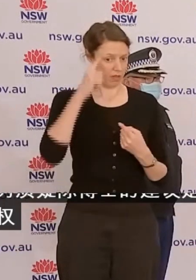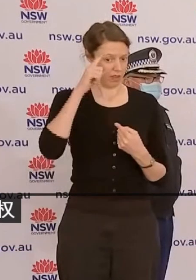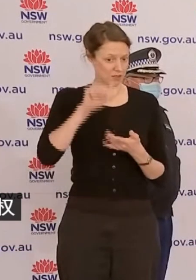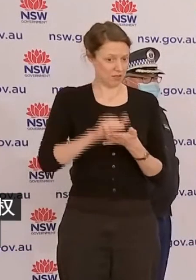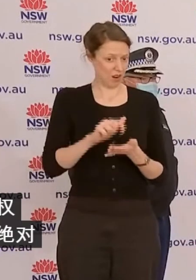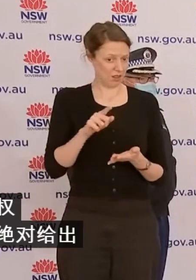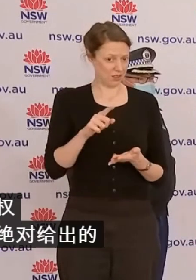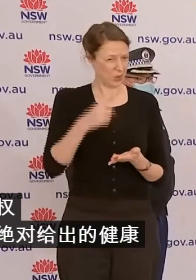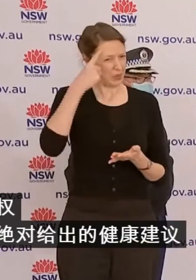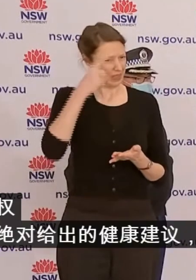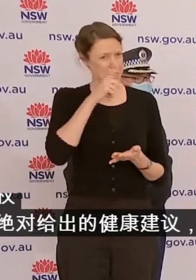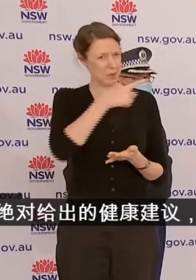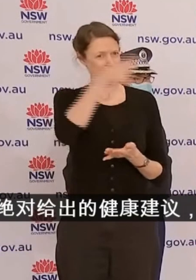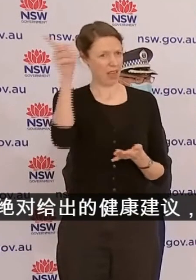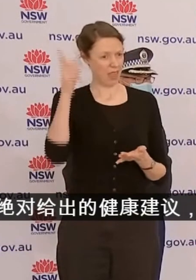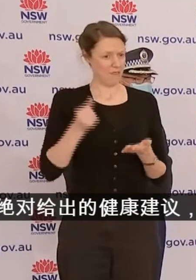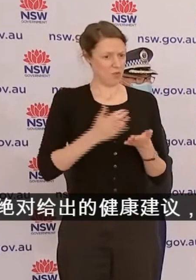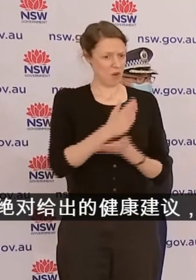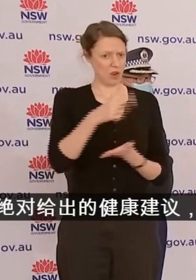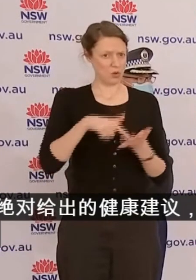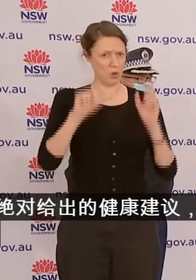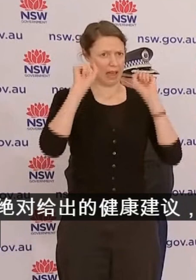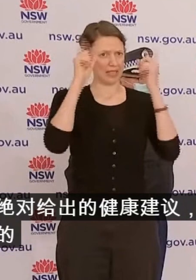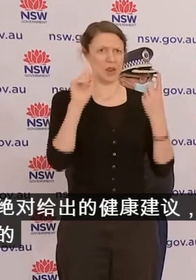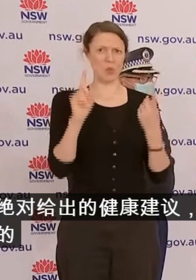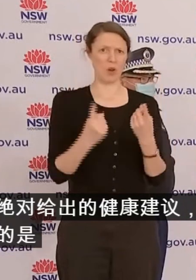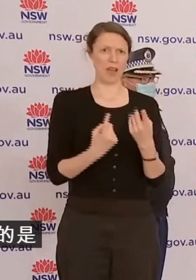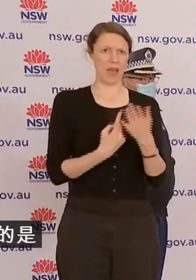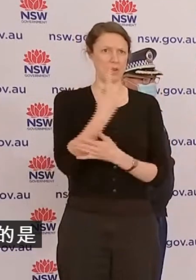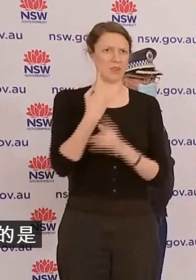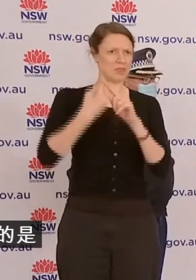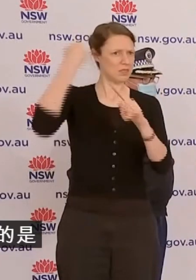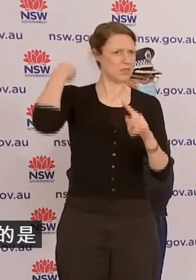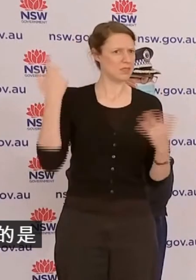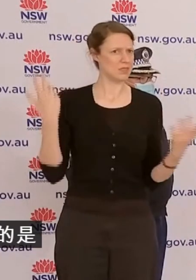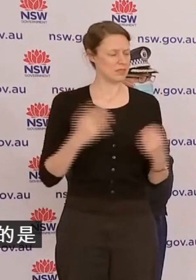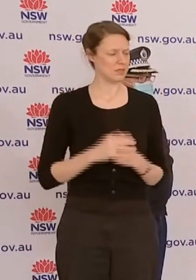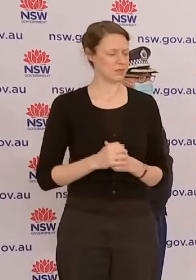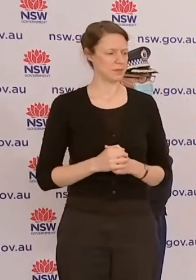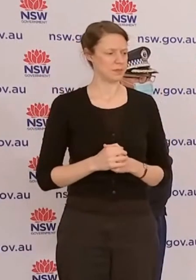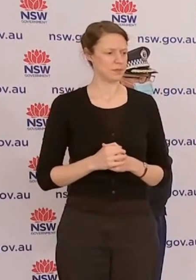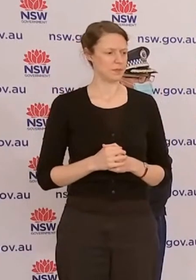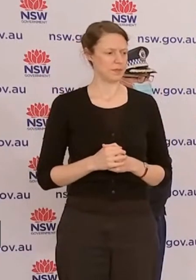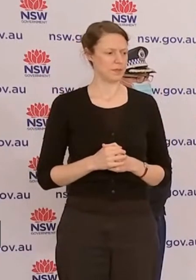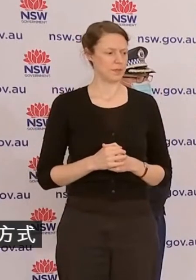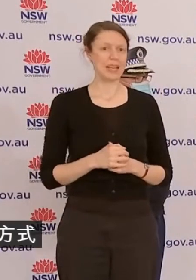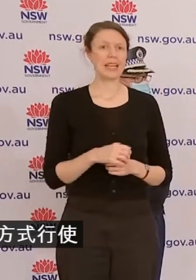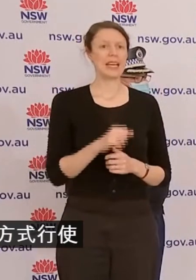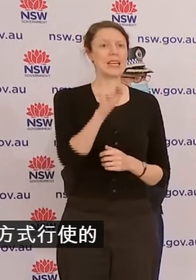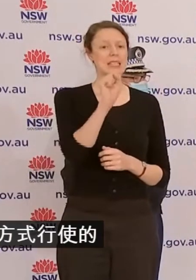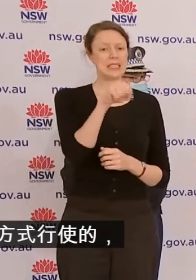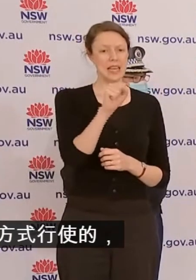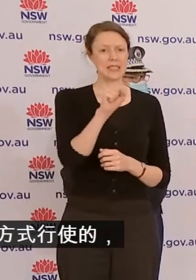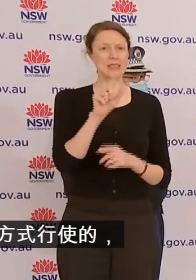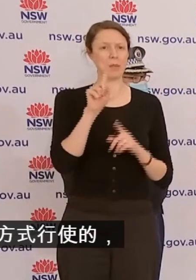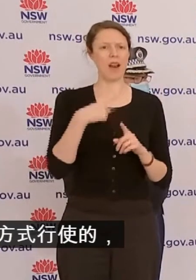understand better the health advice that's being given? Absolutely. But what my concern was more that it was being exercised